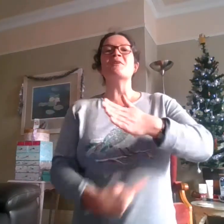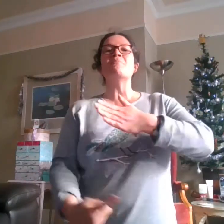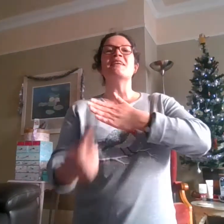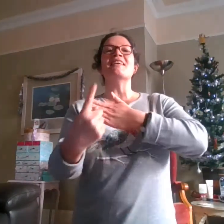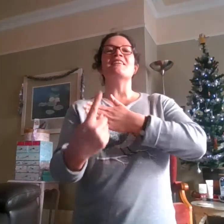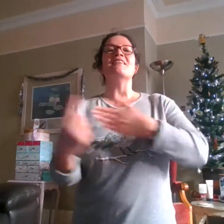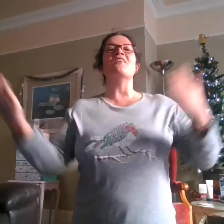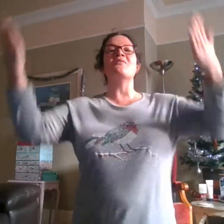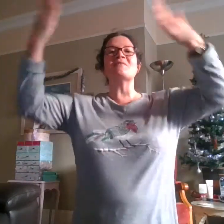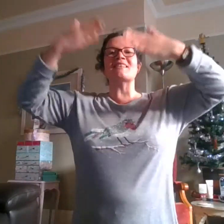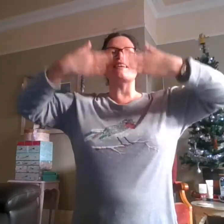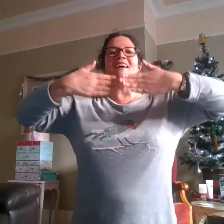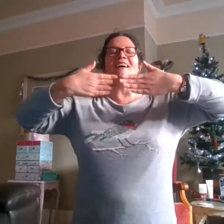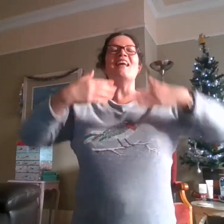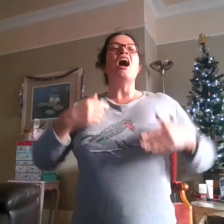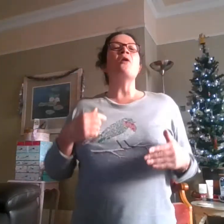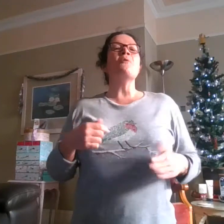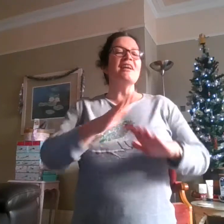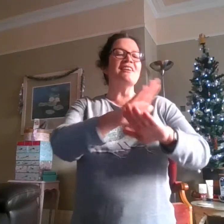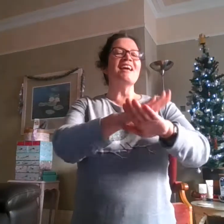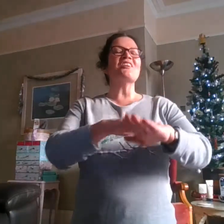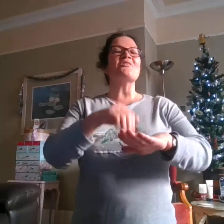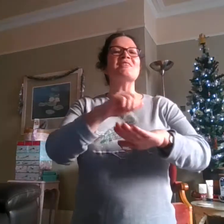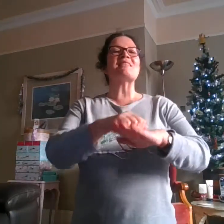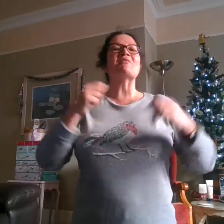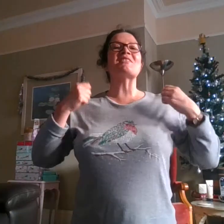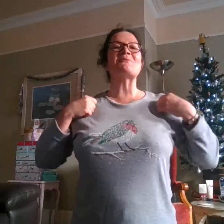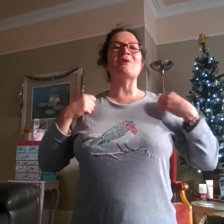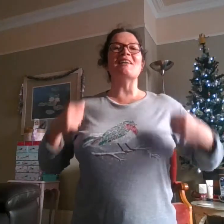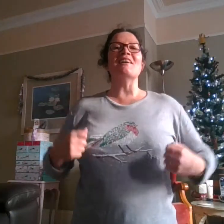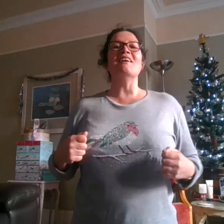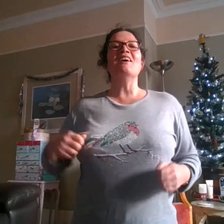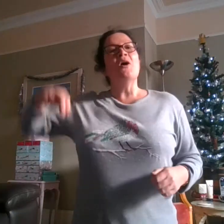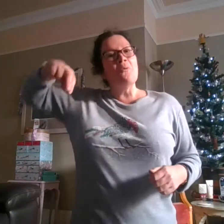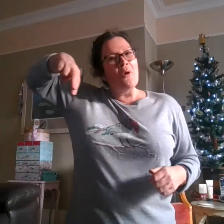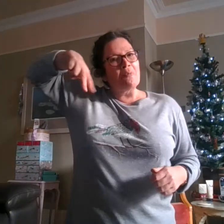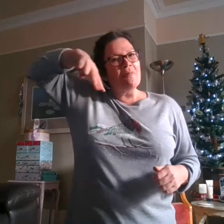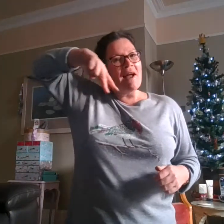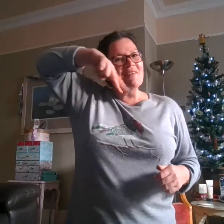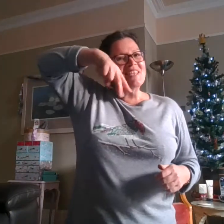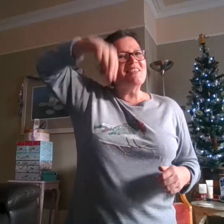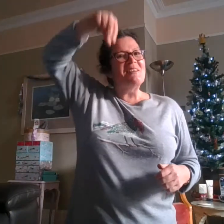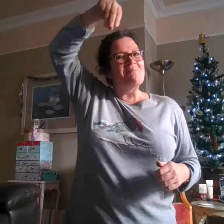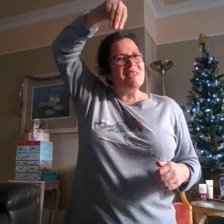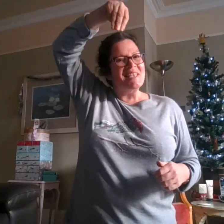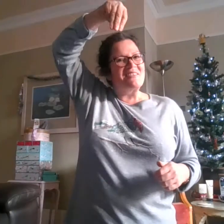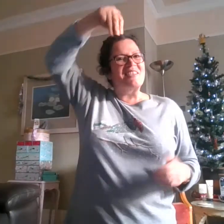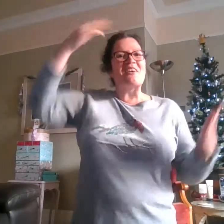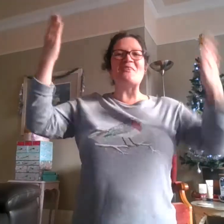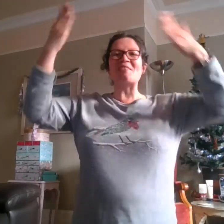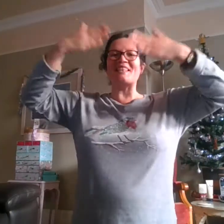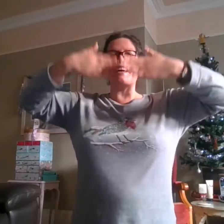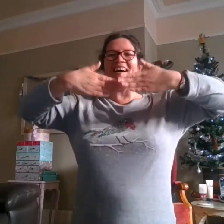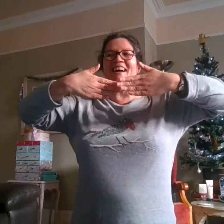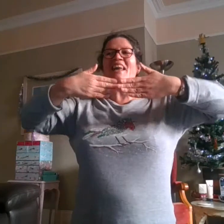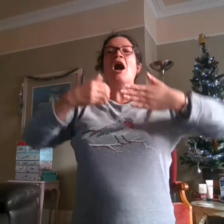be alone tonight. I'll wear you like a Christmas sweater, walk proudly to the mistletoe tonight. I